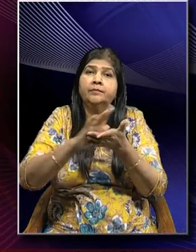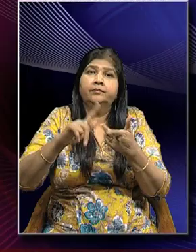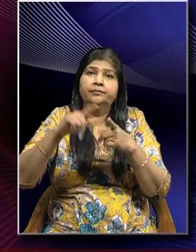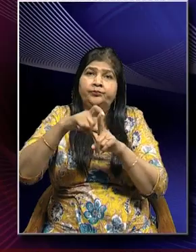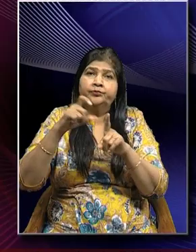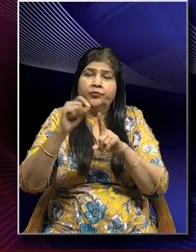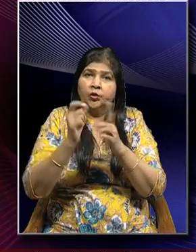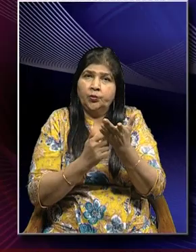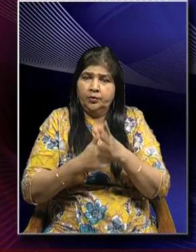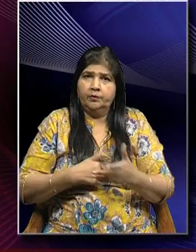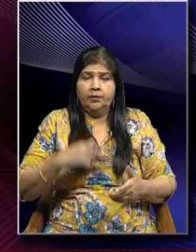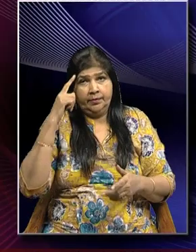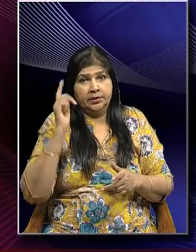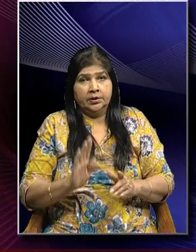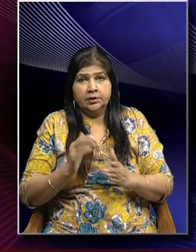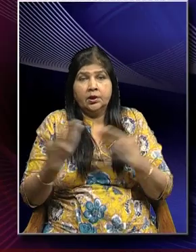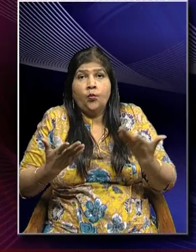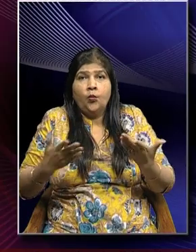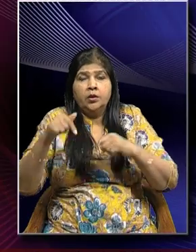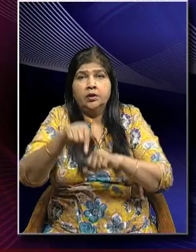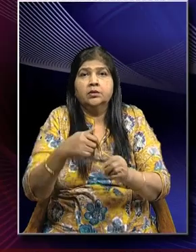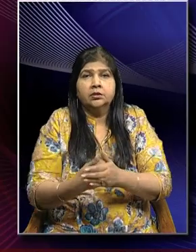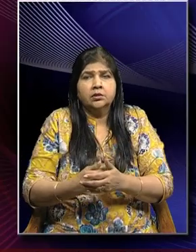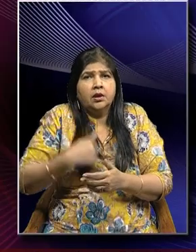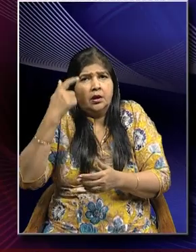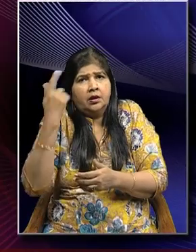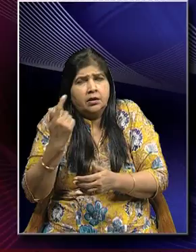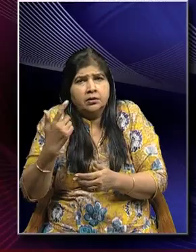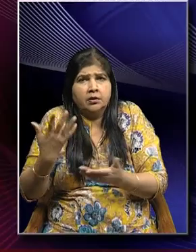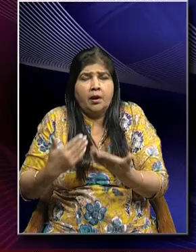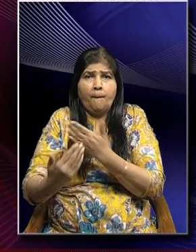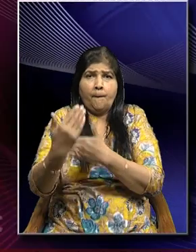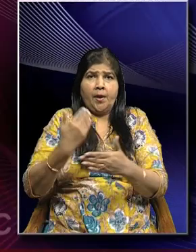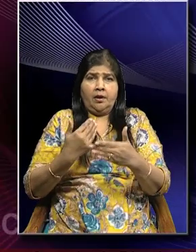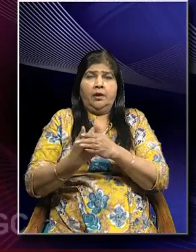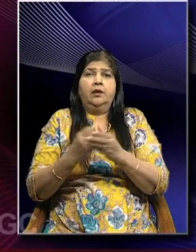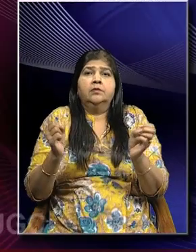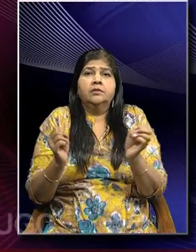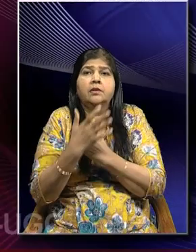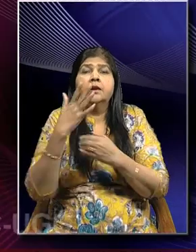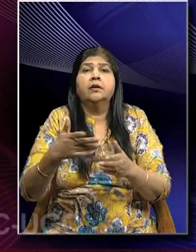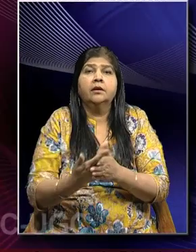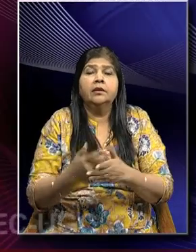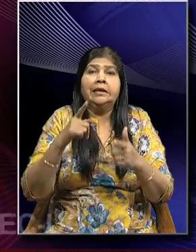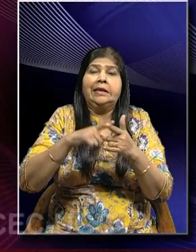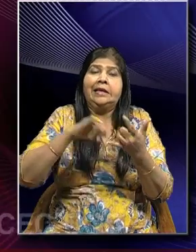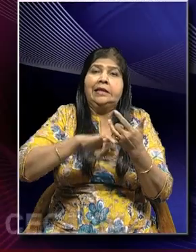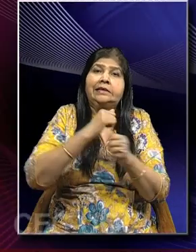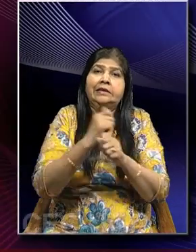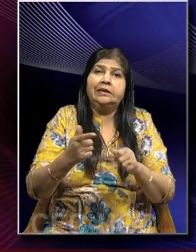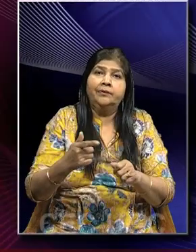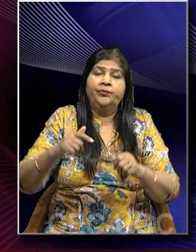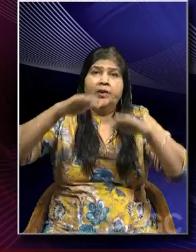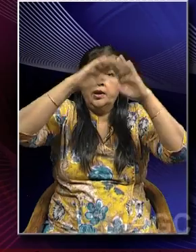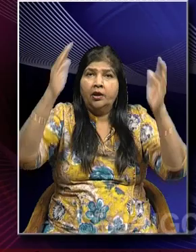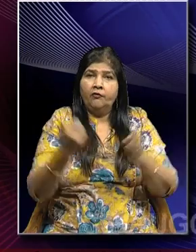dear learners, what exactly is the intention or intent behind implementation of this ESG, that is